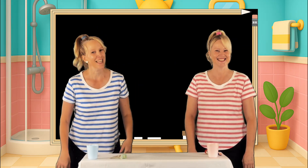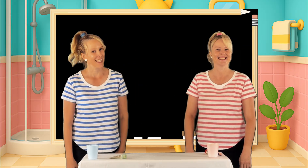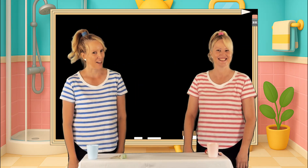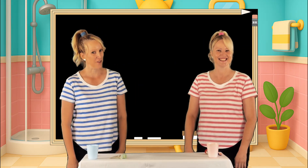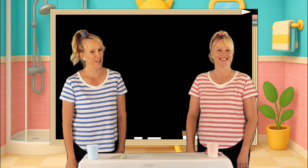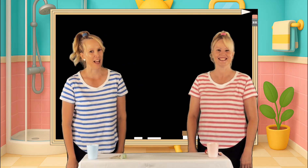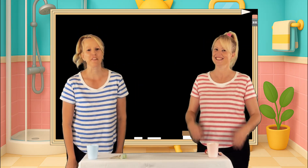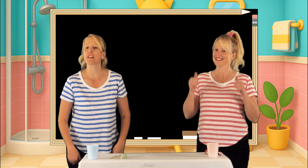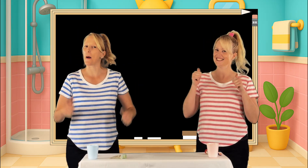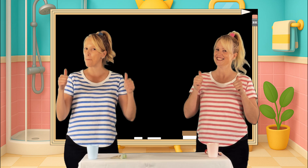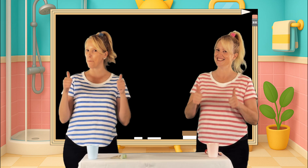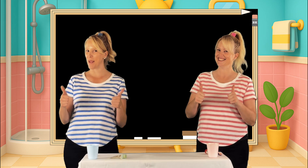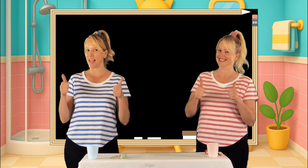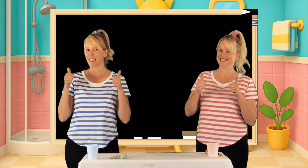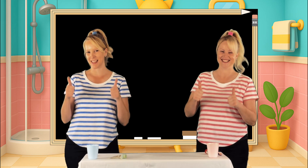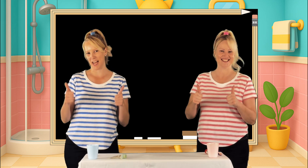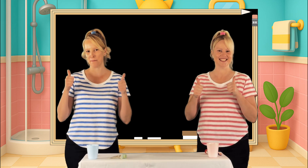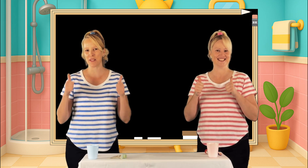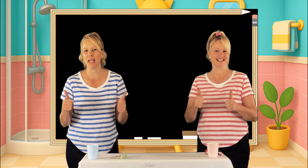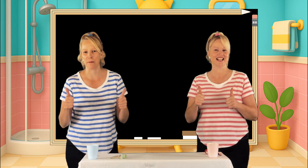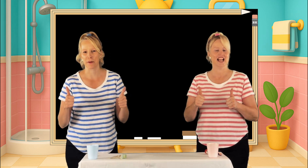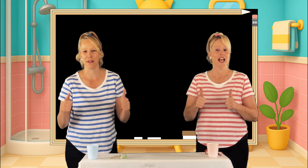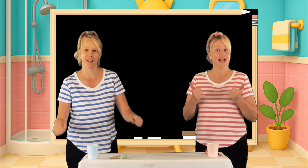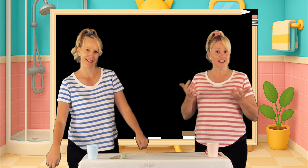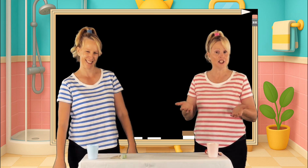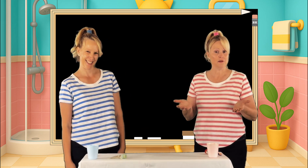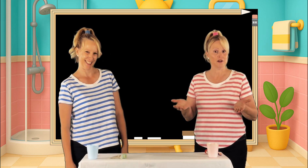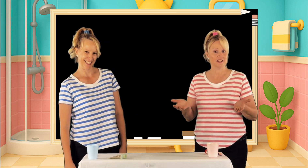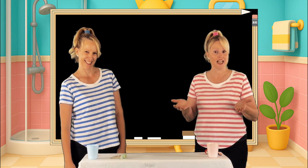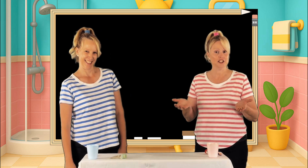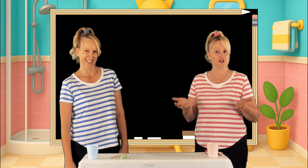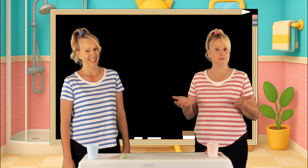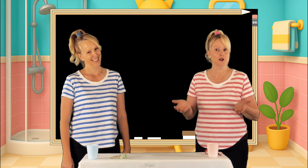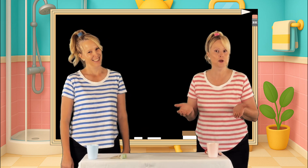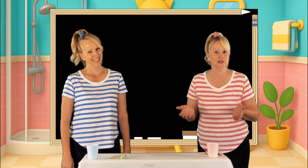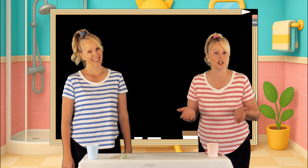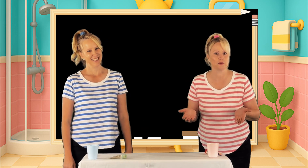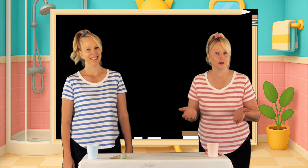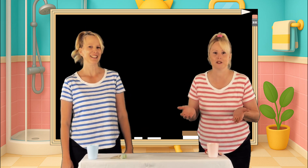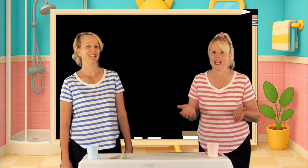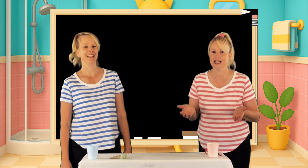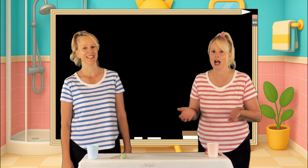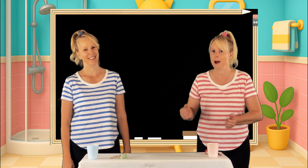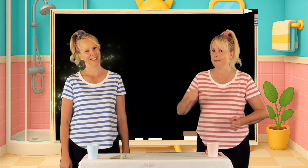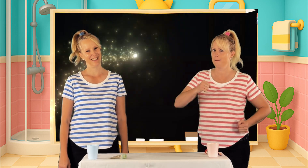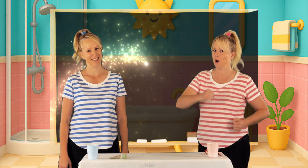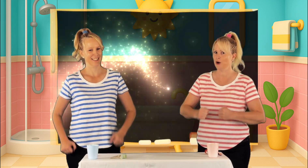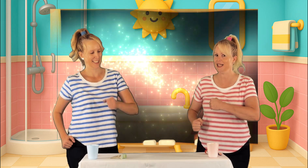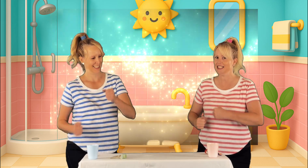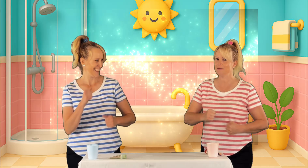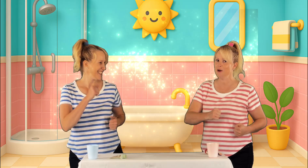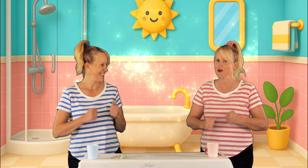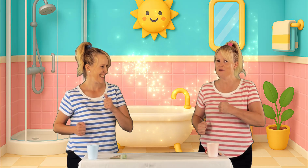Give yourselves a big thumbs up. It's time for us to head to the music room to get our bodies